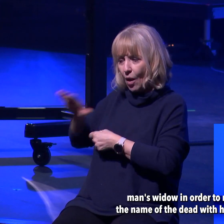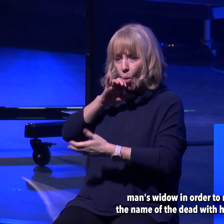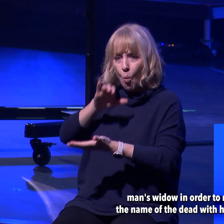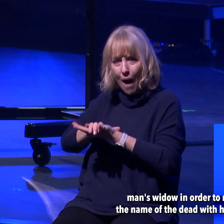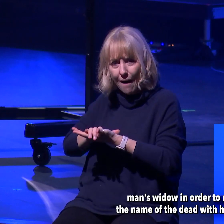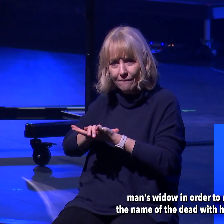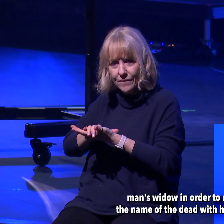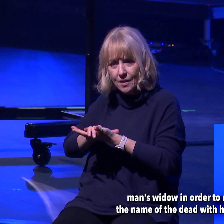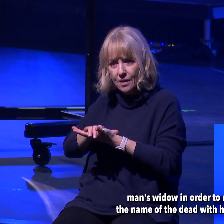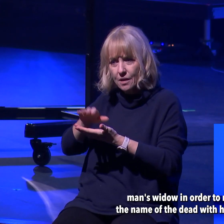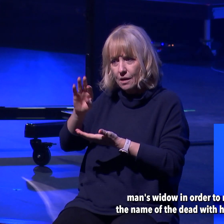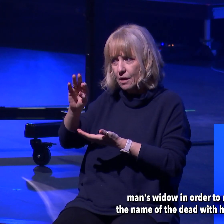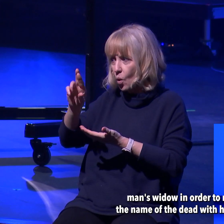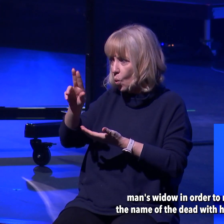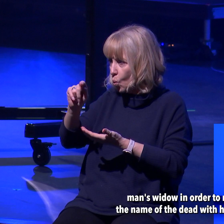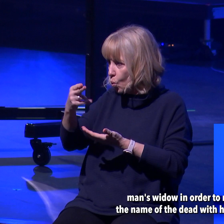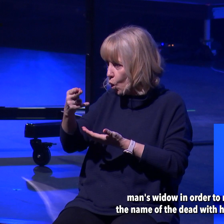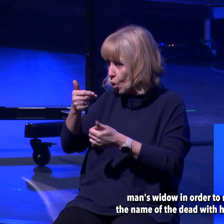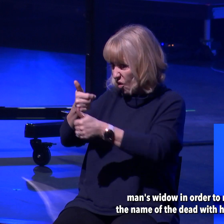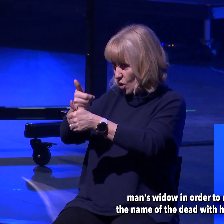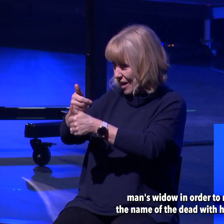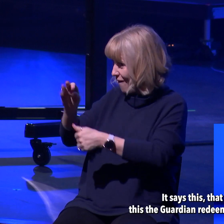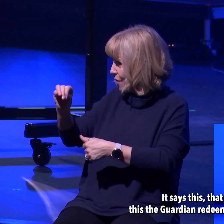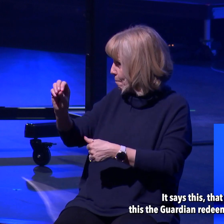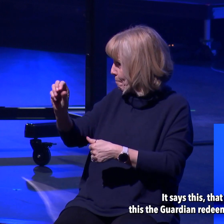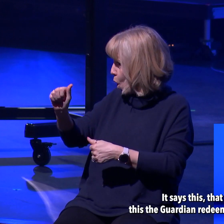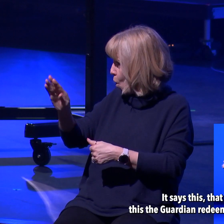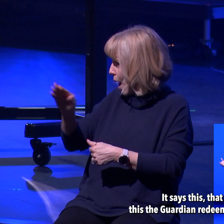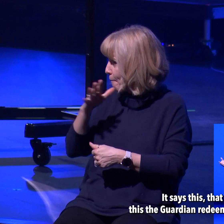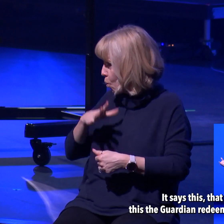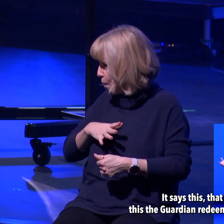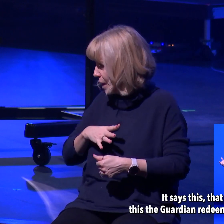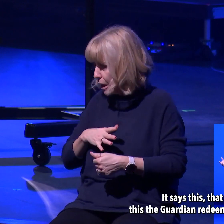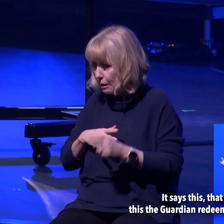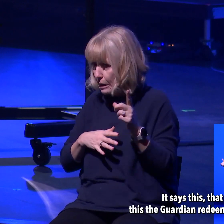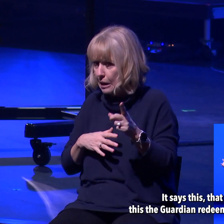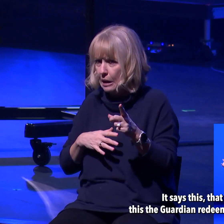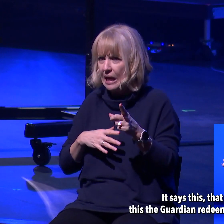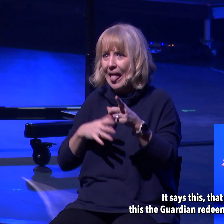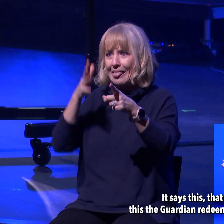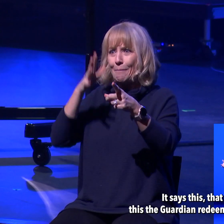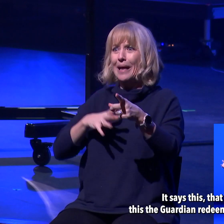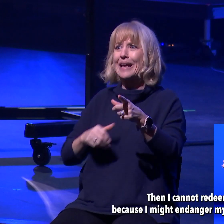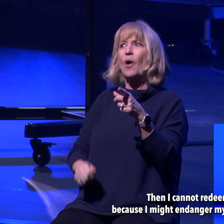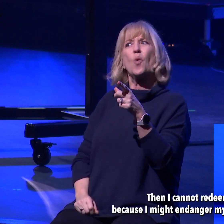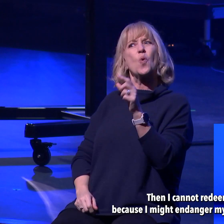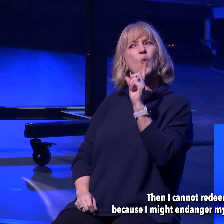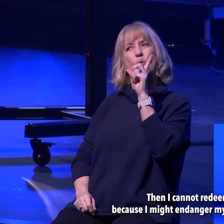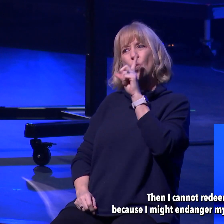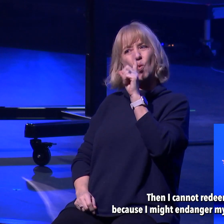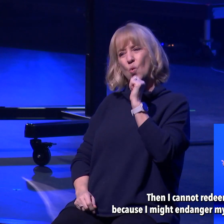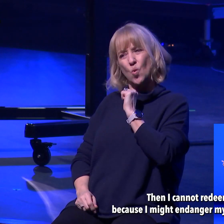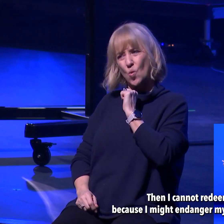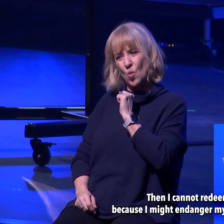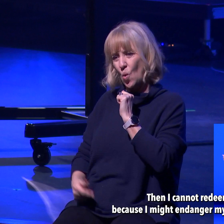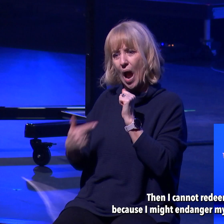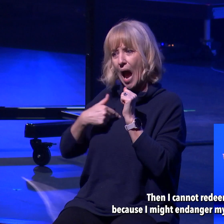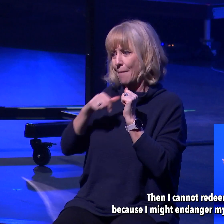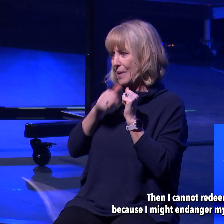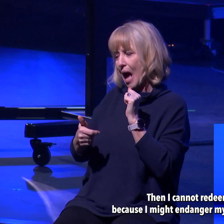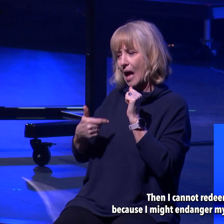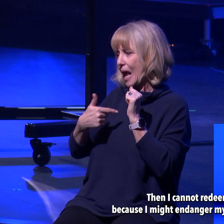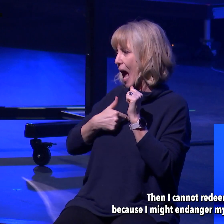to maintain the name of the dead with his property. It says this, at this, the guardian redeemer said, then I cannot redeem it because I